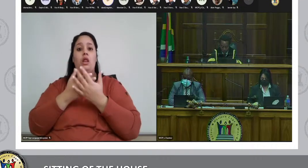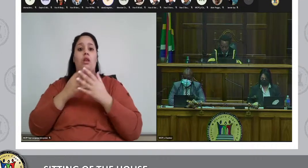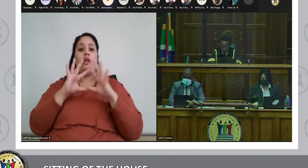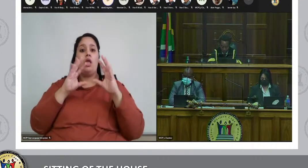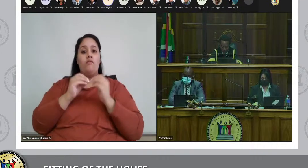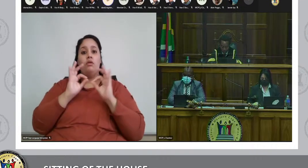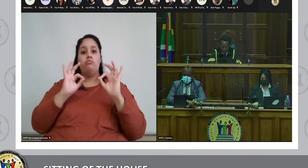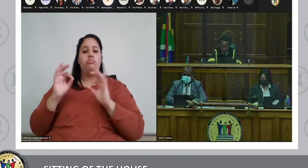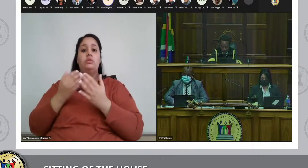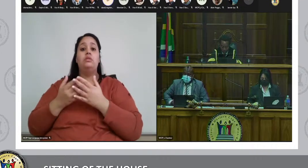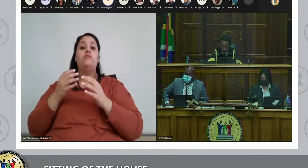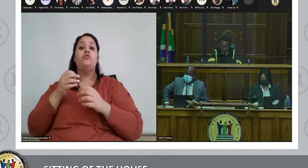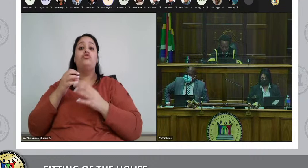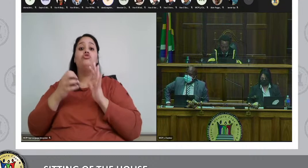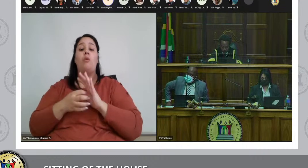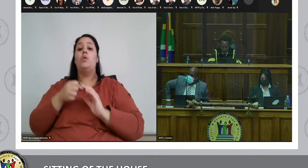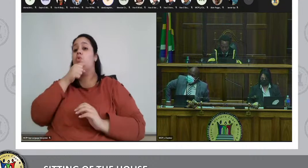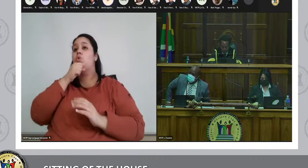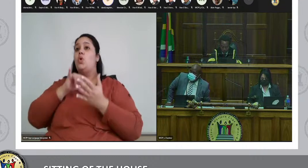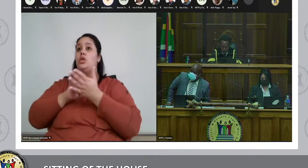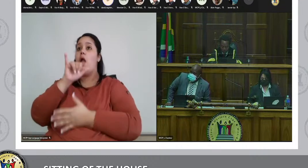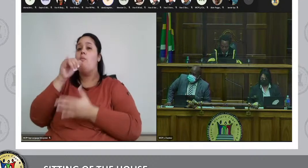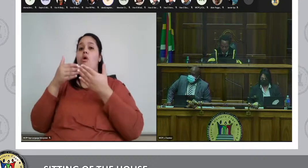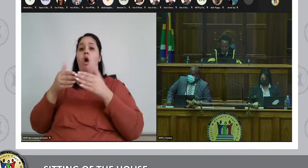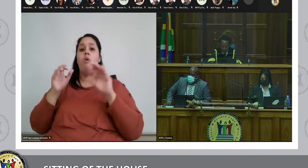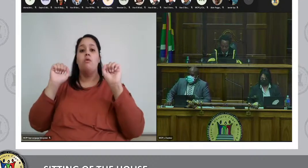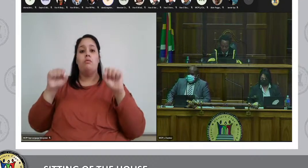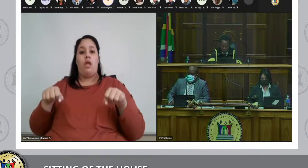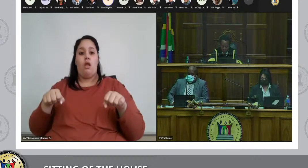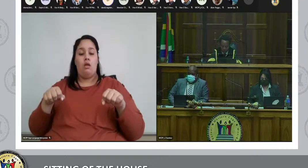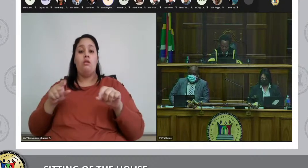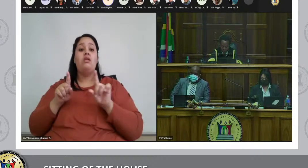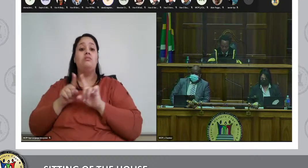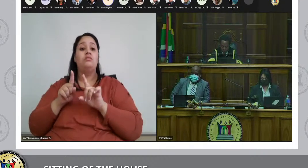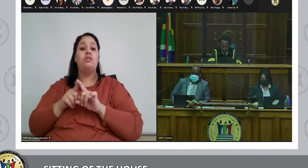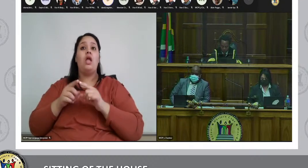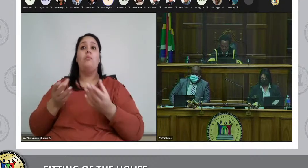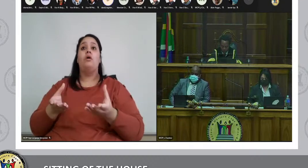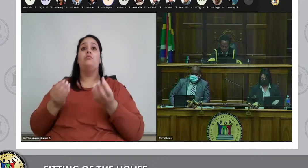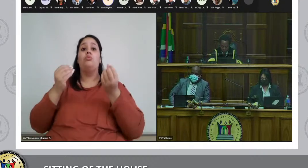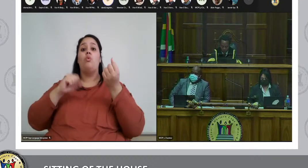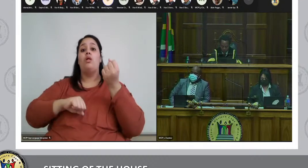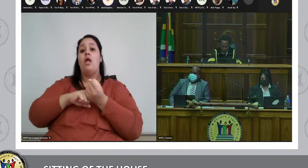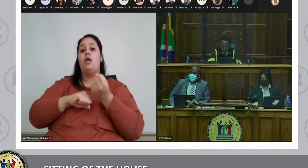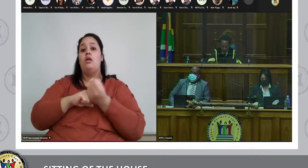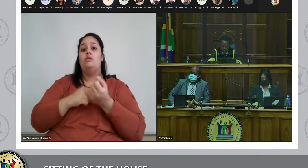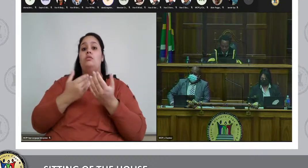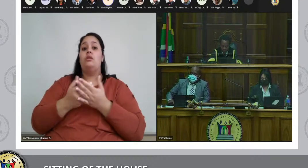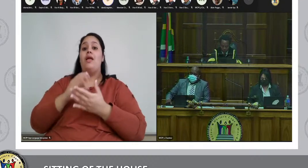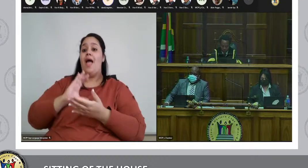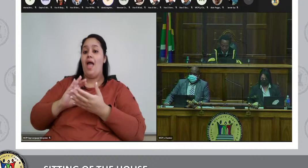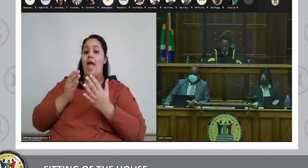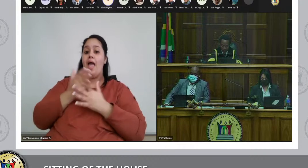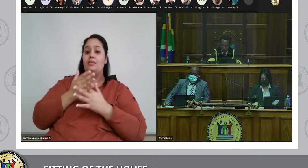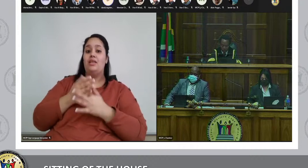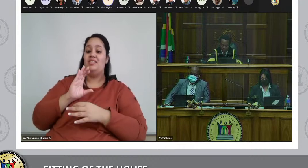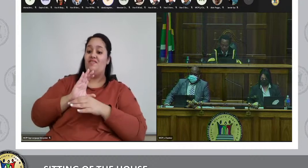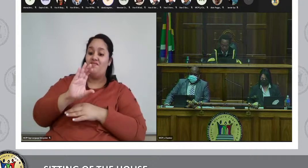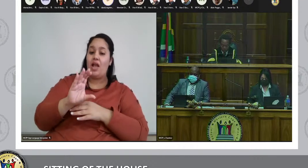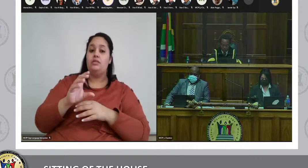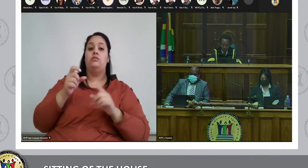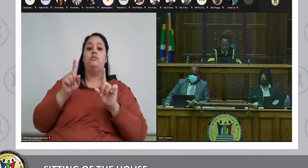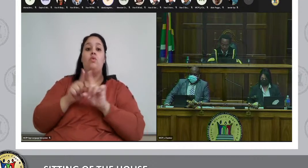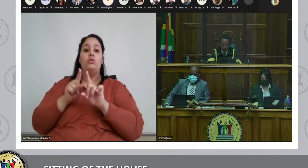of course, we've supported the sector to access available funding by driving awareness of the